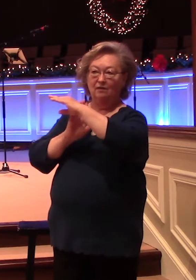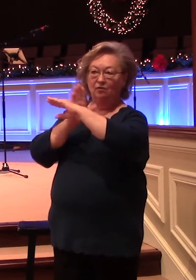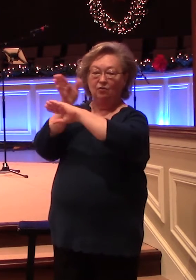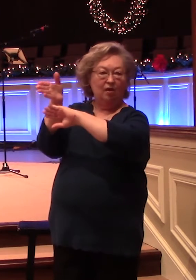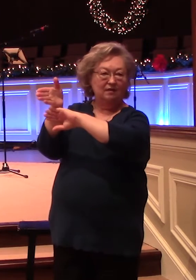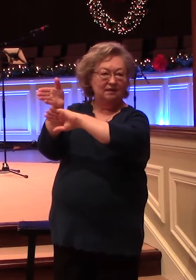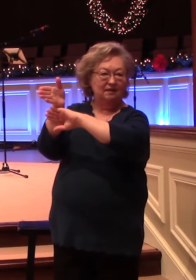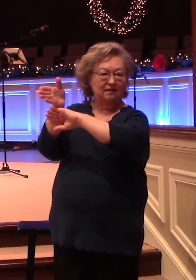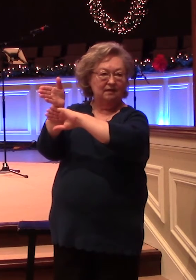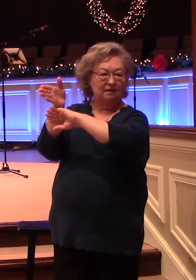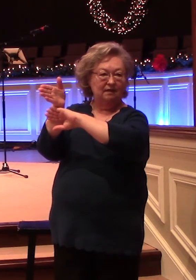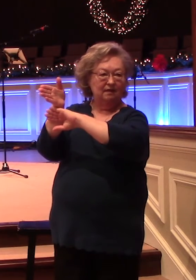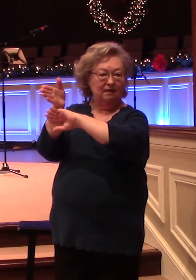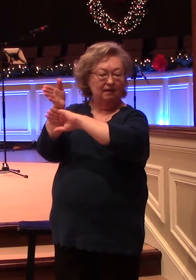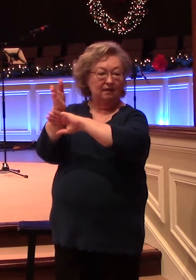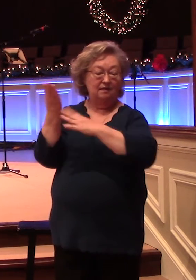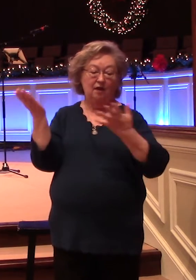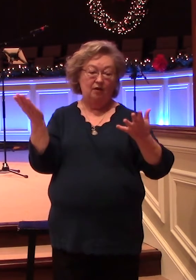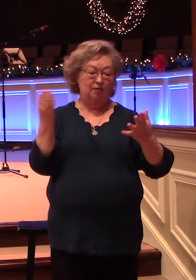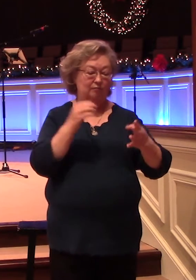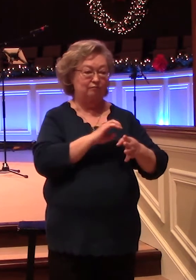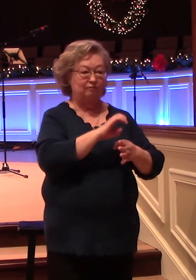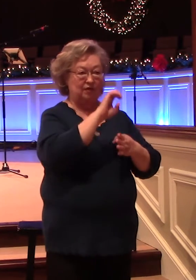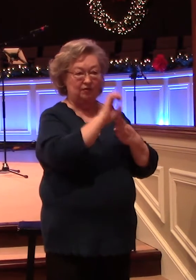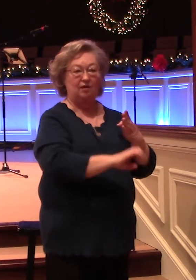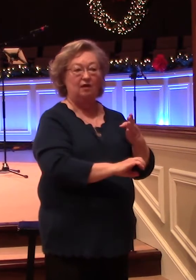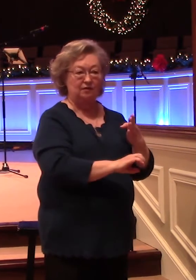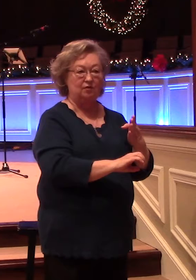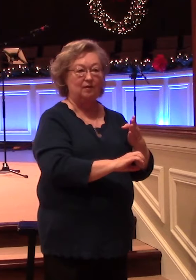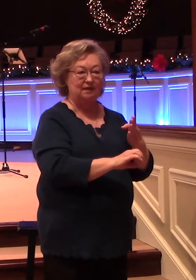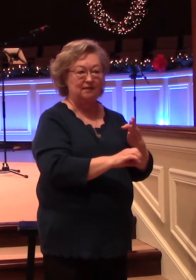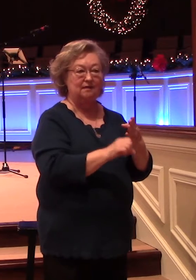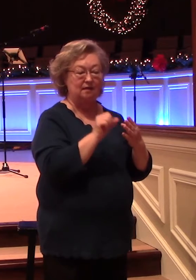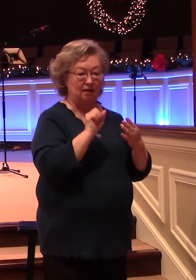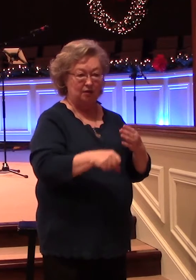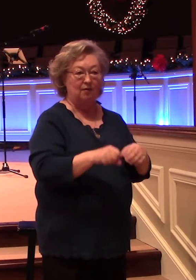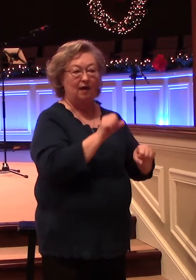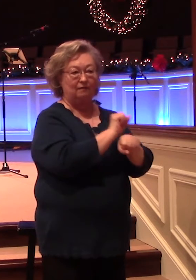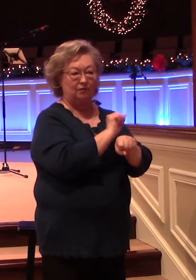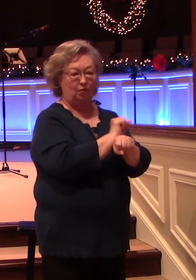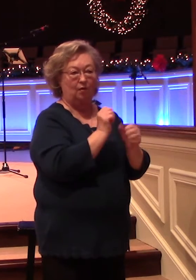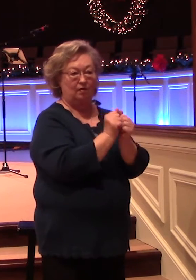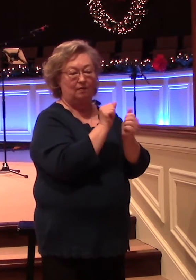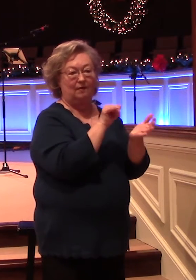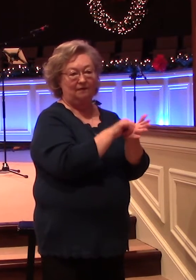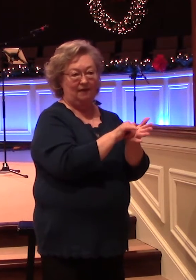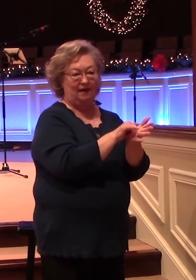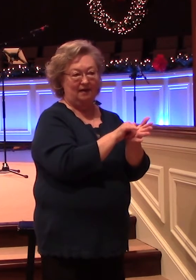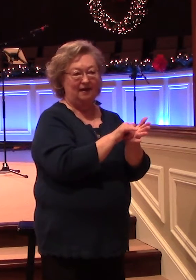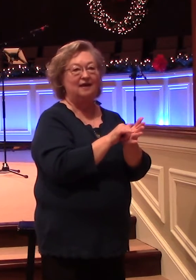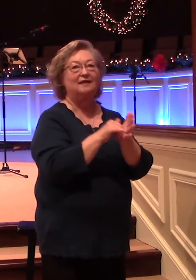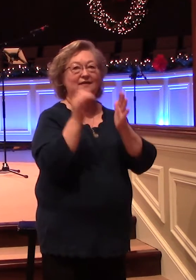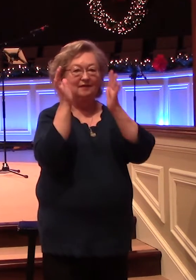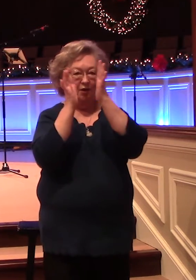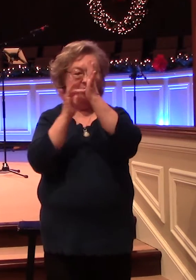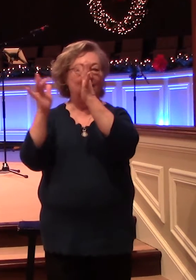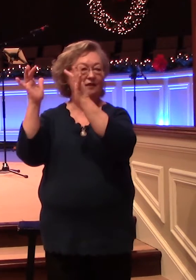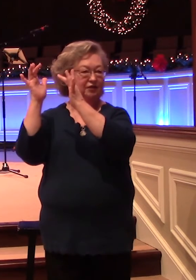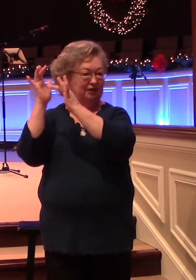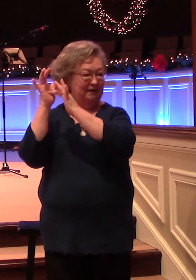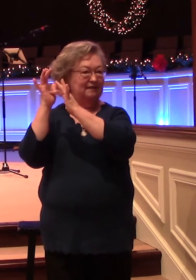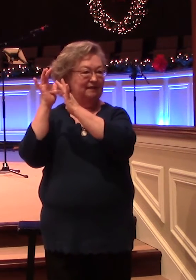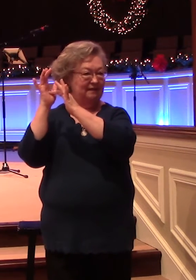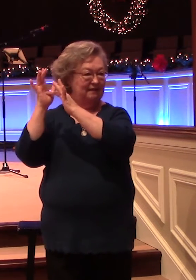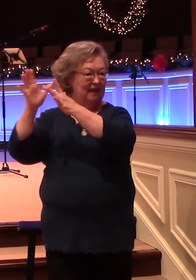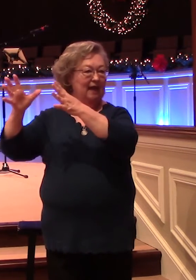that have to be dealt with. And Jesus, the sinless Son of God, willingly absorbed the payload of that sin debt